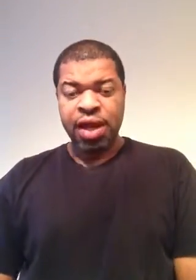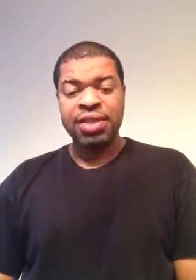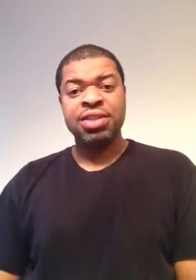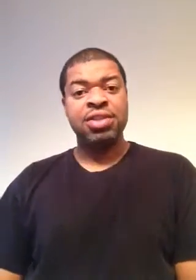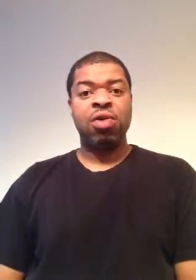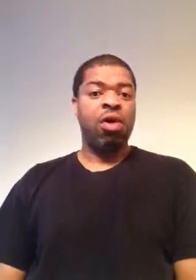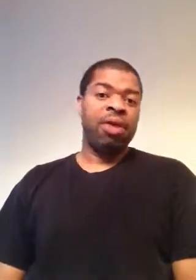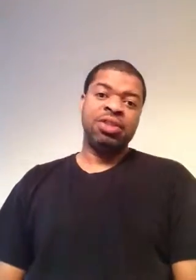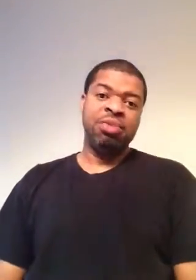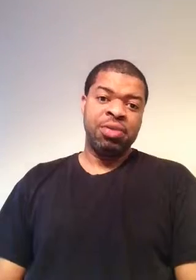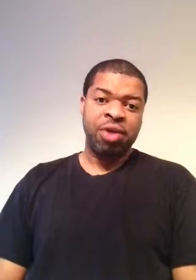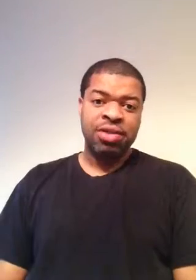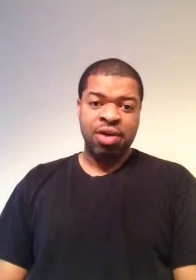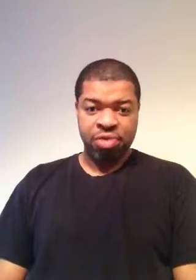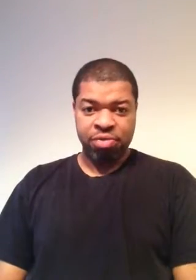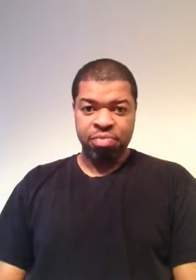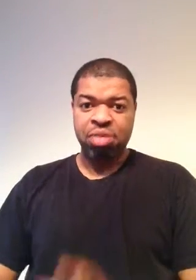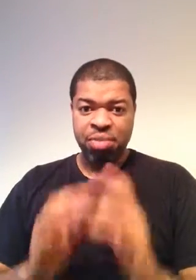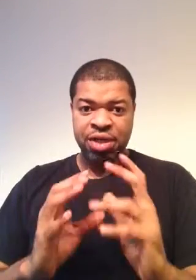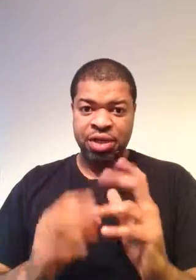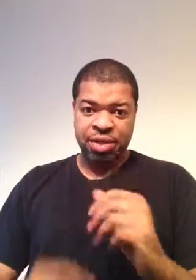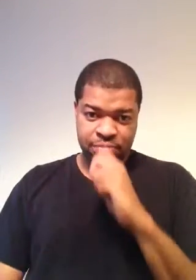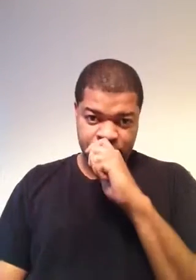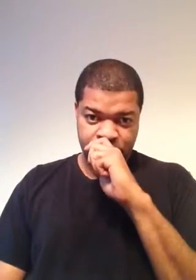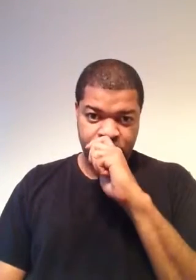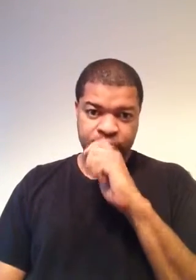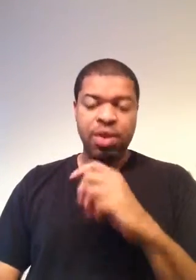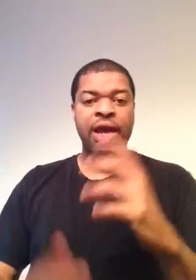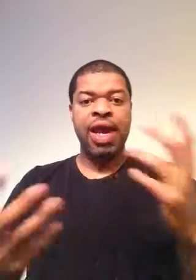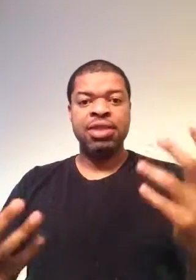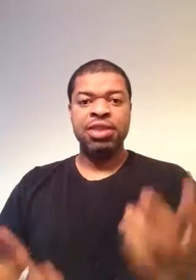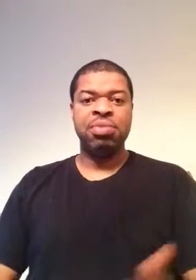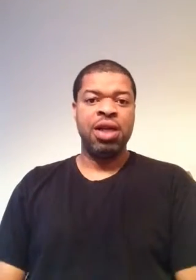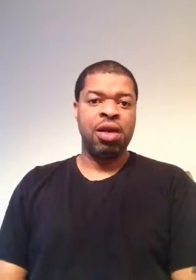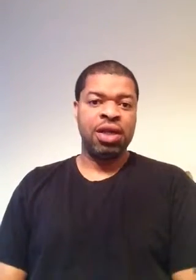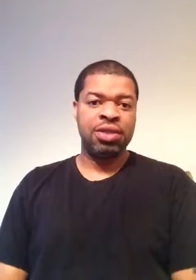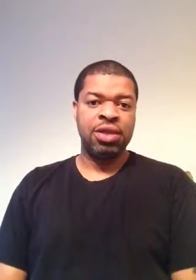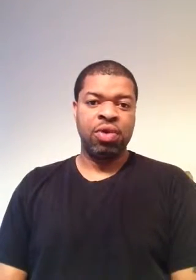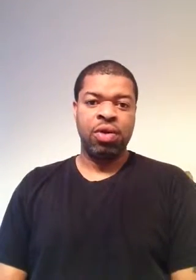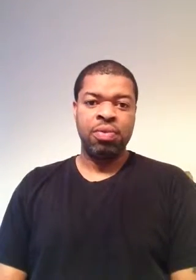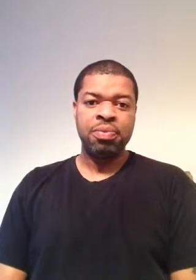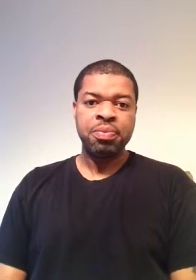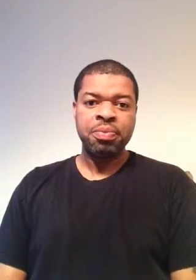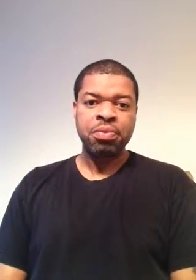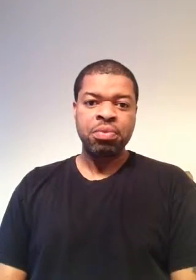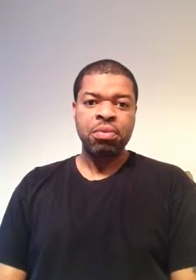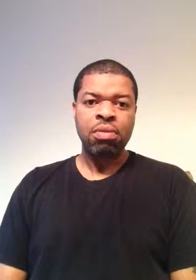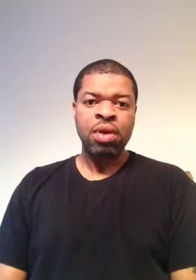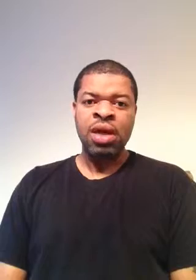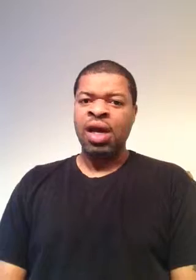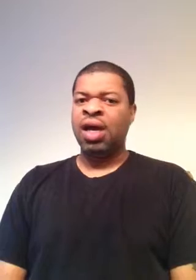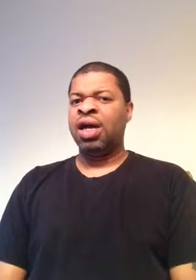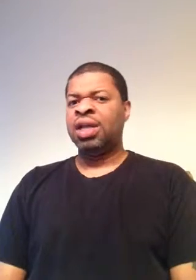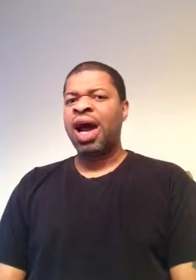And she saw him, and she beat the brakes off of him publicly. And she's being held as a hero. The